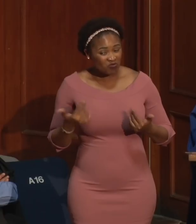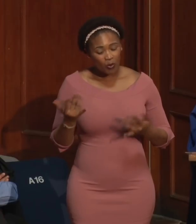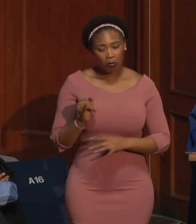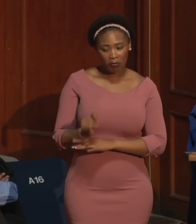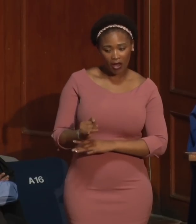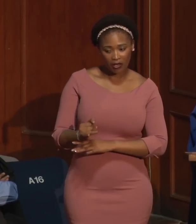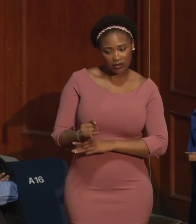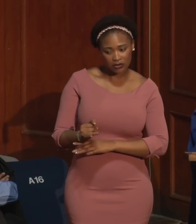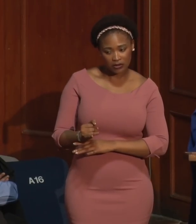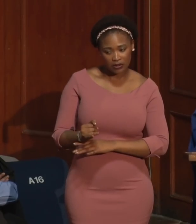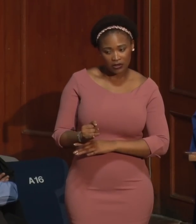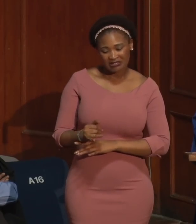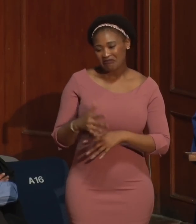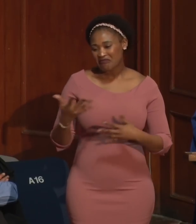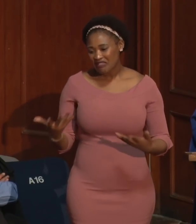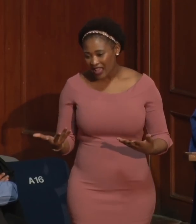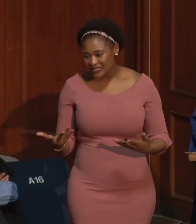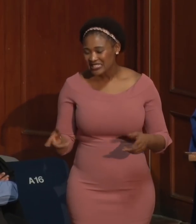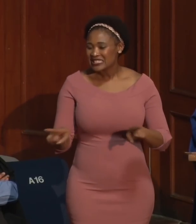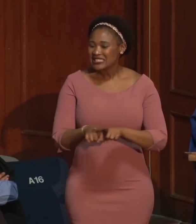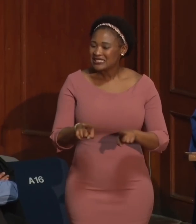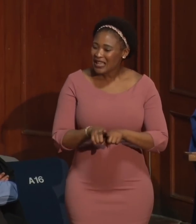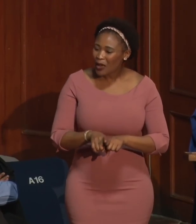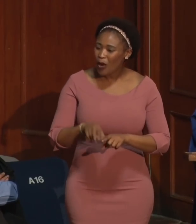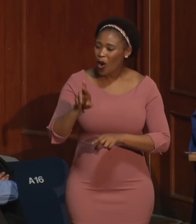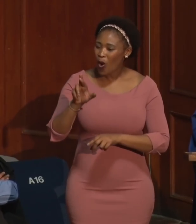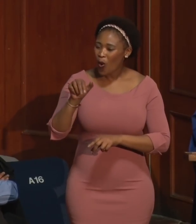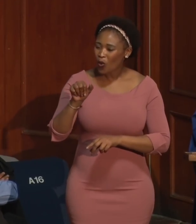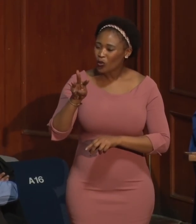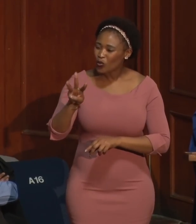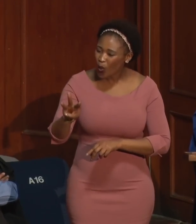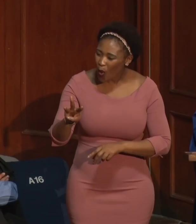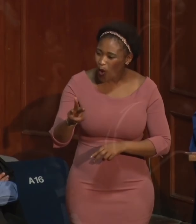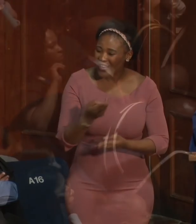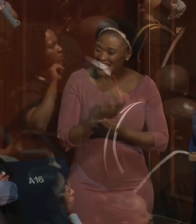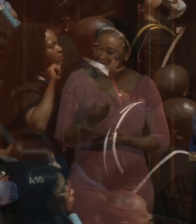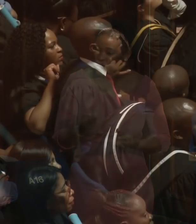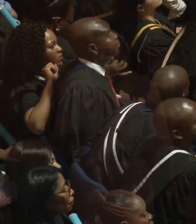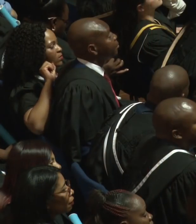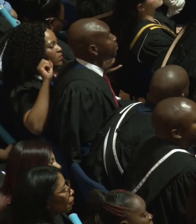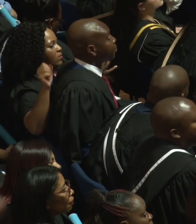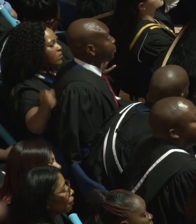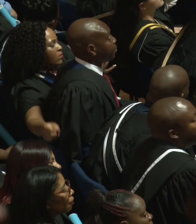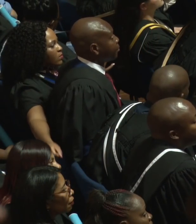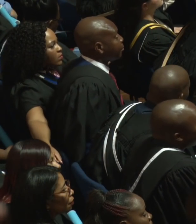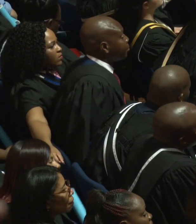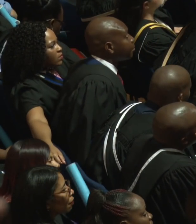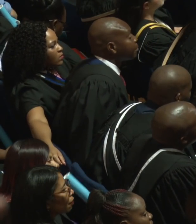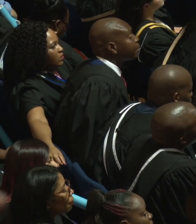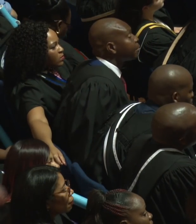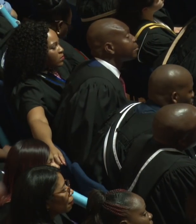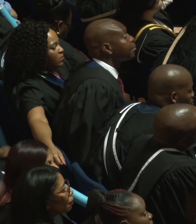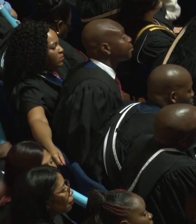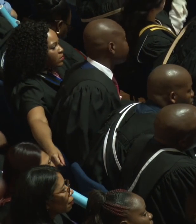bad, simply as the raw materials out of which you will fashion your own new worlds. You do not need to be